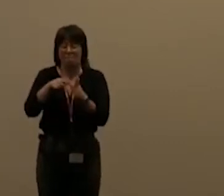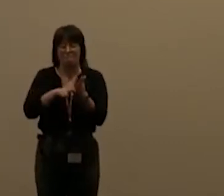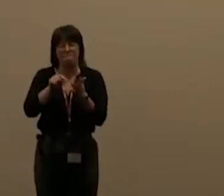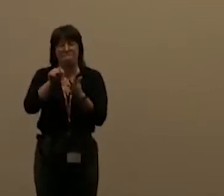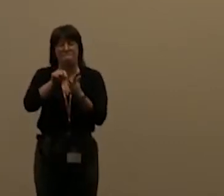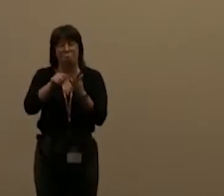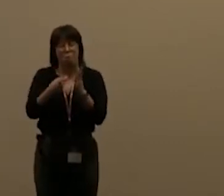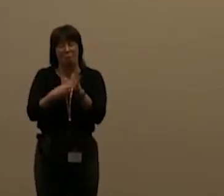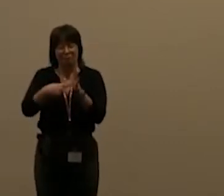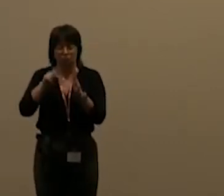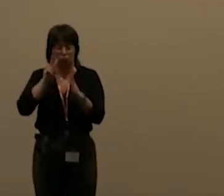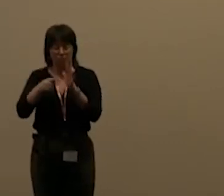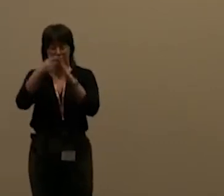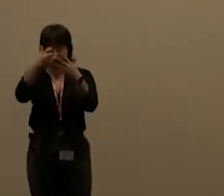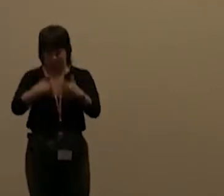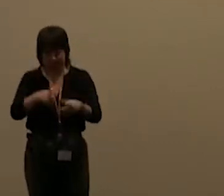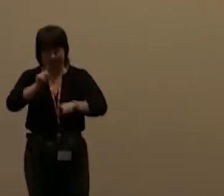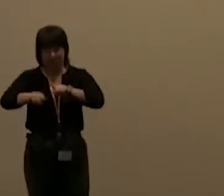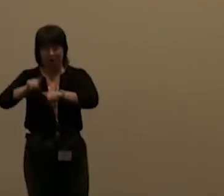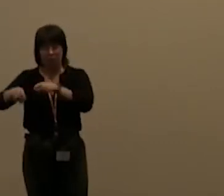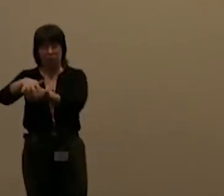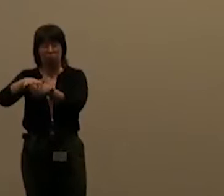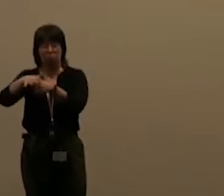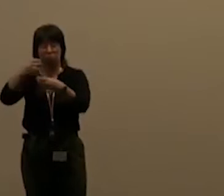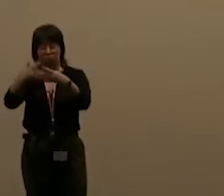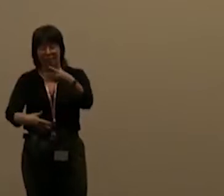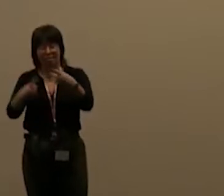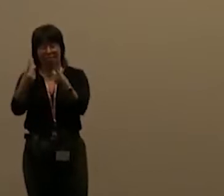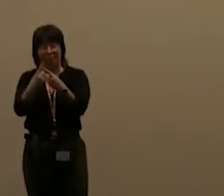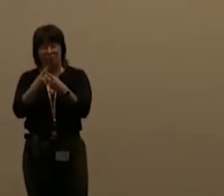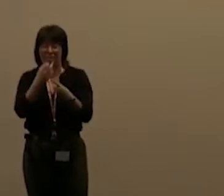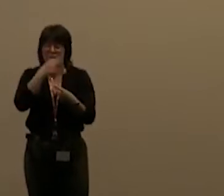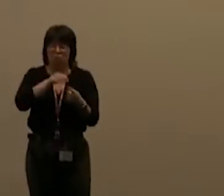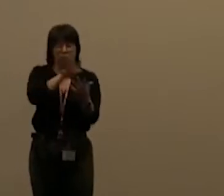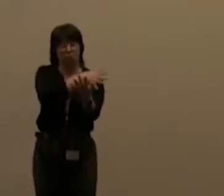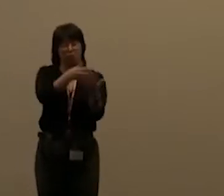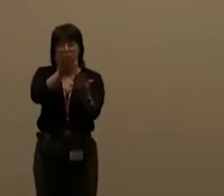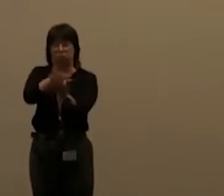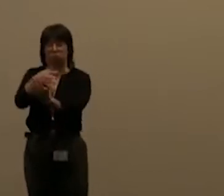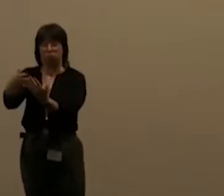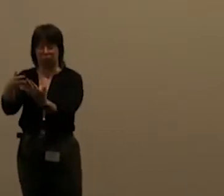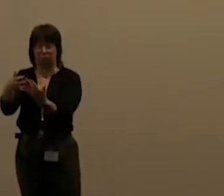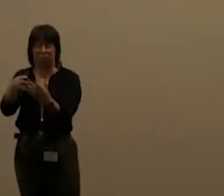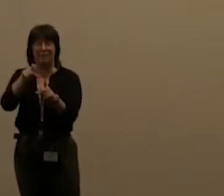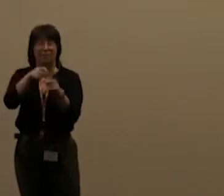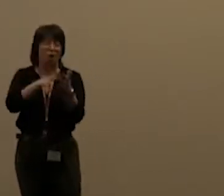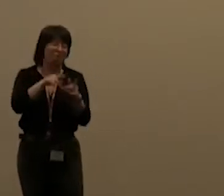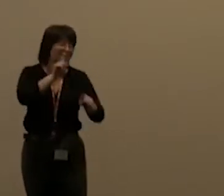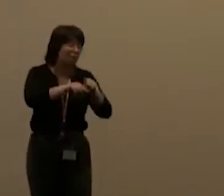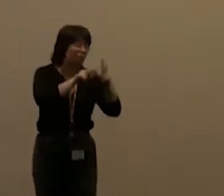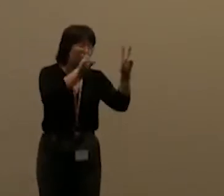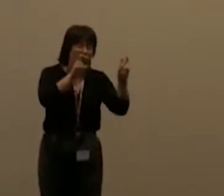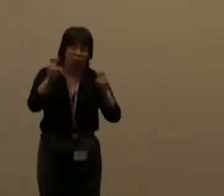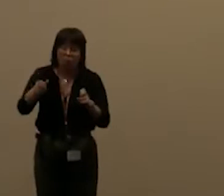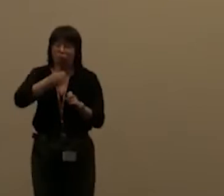it's showing all of the different assets, things included in the solution. So we have a few tables in Dataverse for asset categories, users